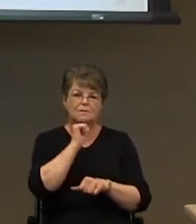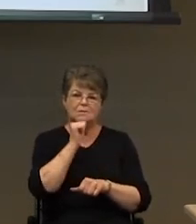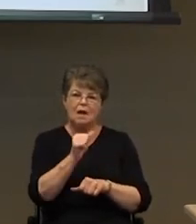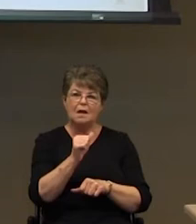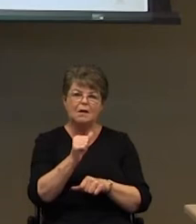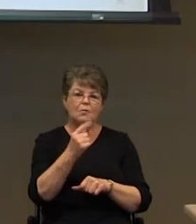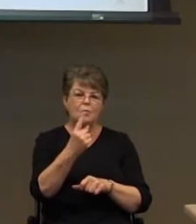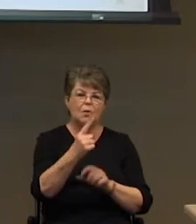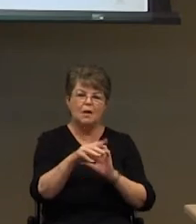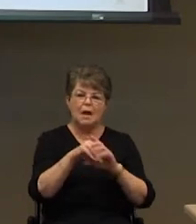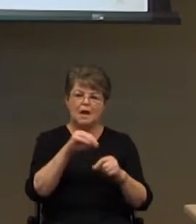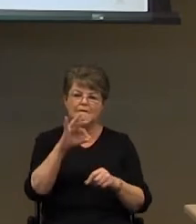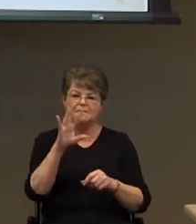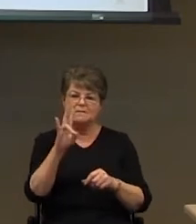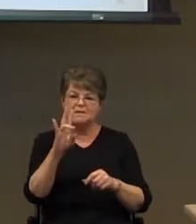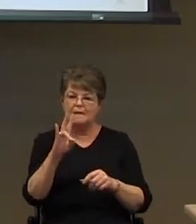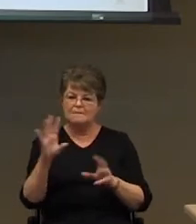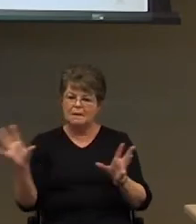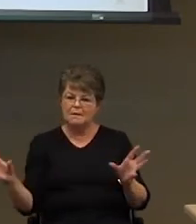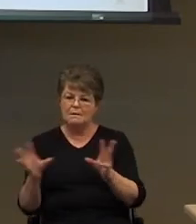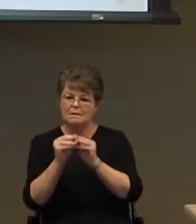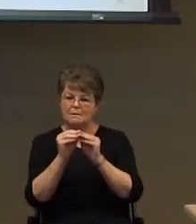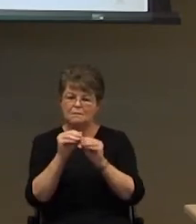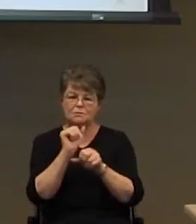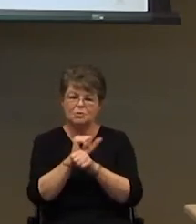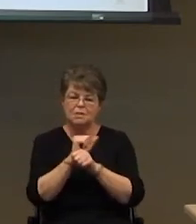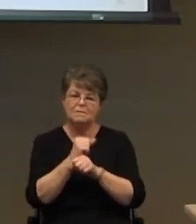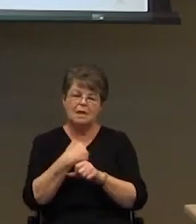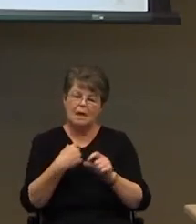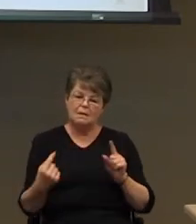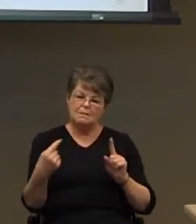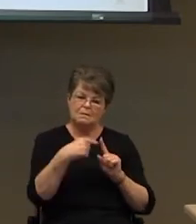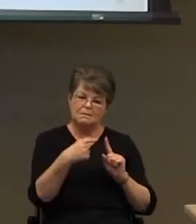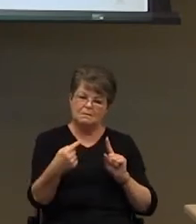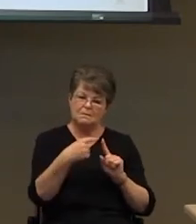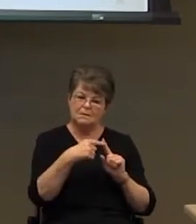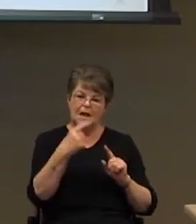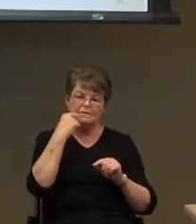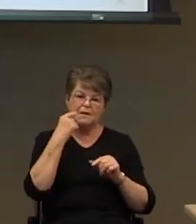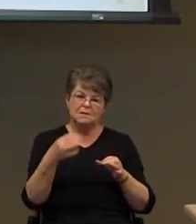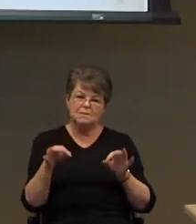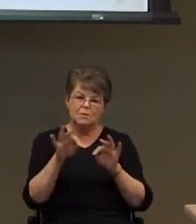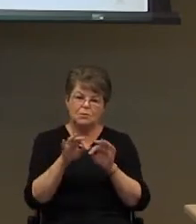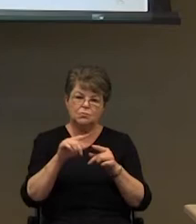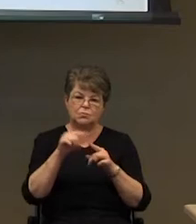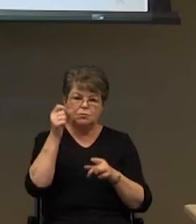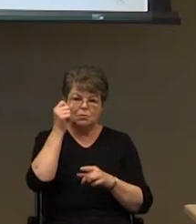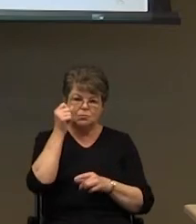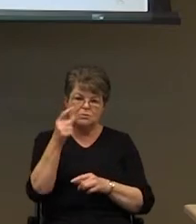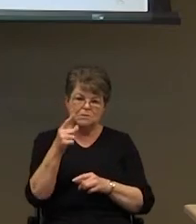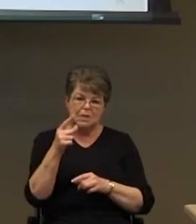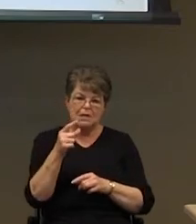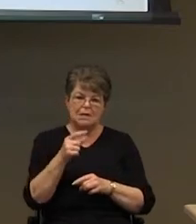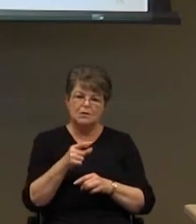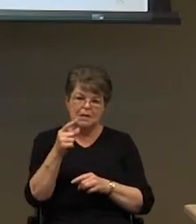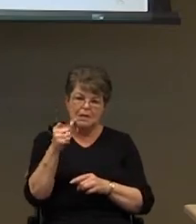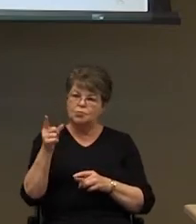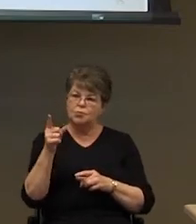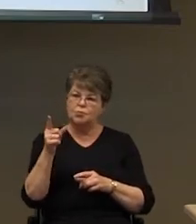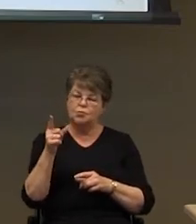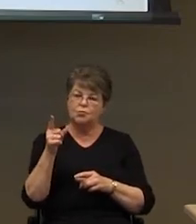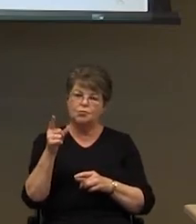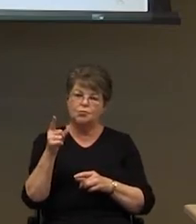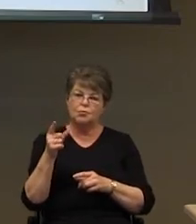7 jobs that they have. And so I keep harping back on this because I think it's important to understand is you bring